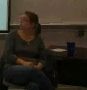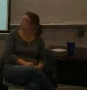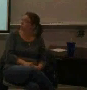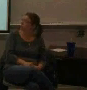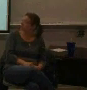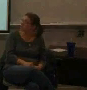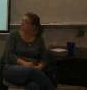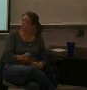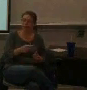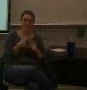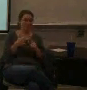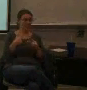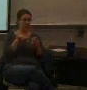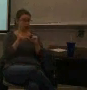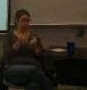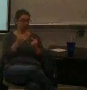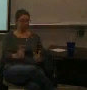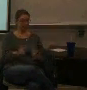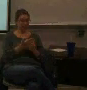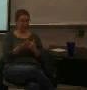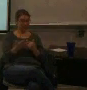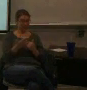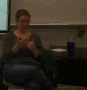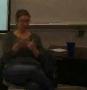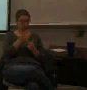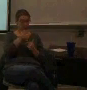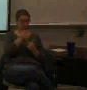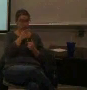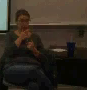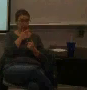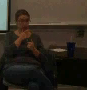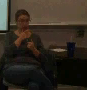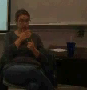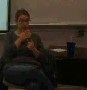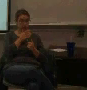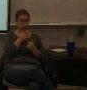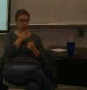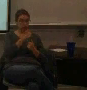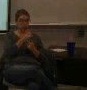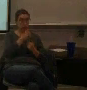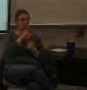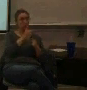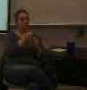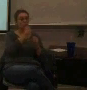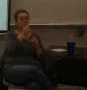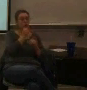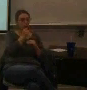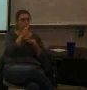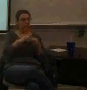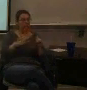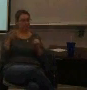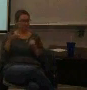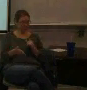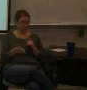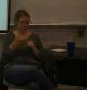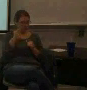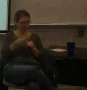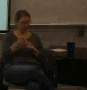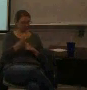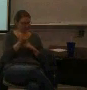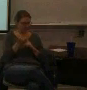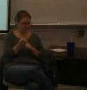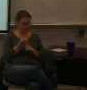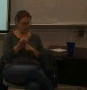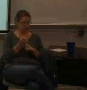Then there's groups of organisms in these extreme environments that are more tolerant than fish are and